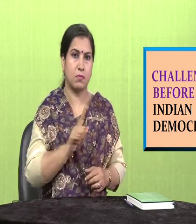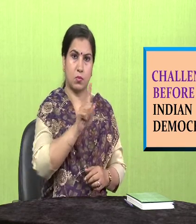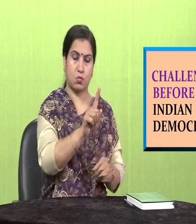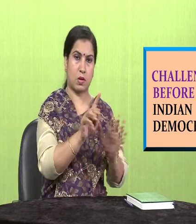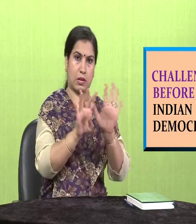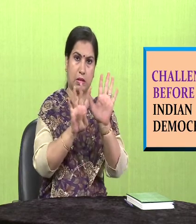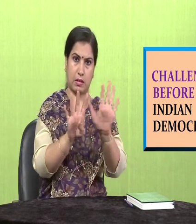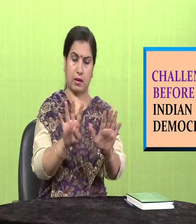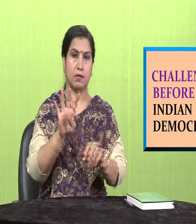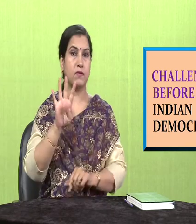1947.